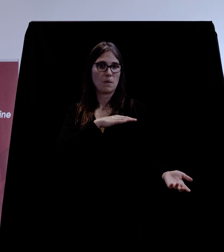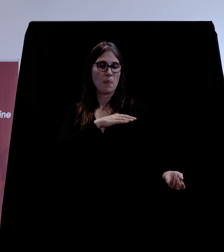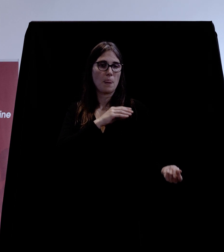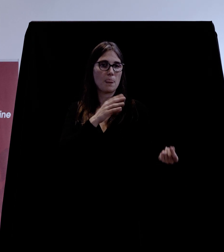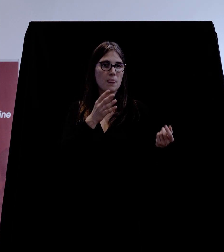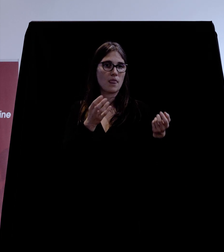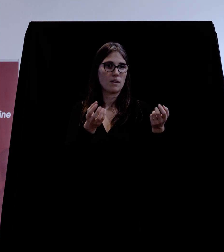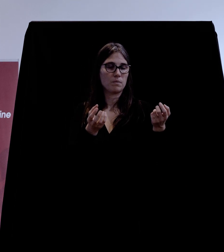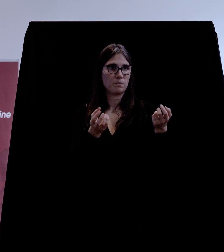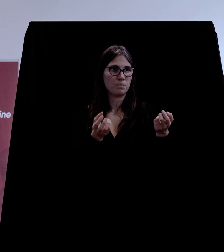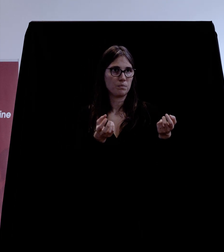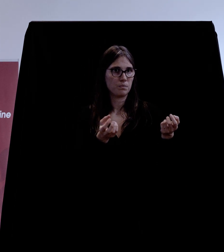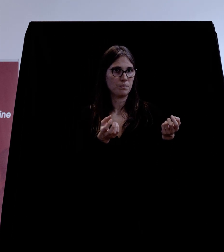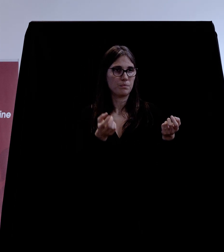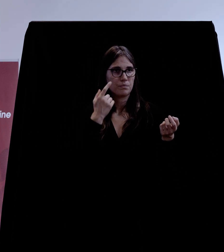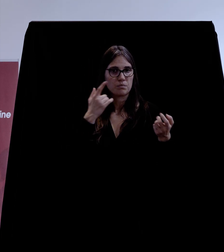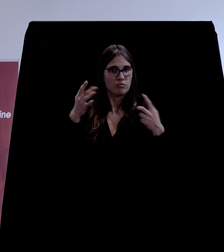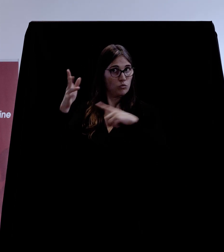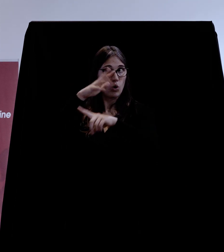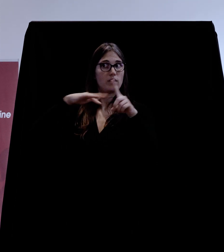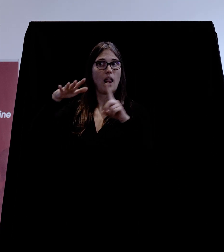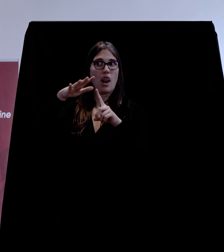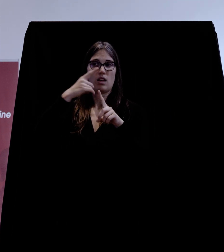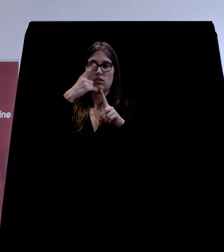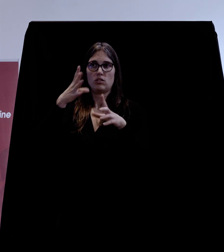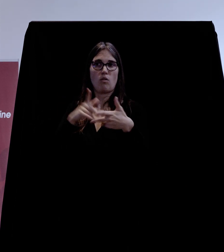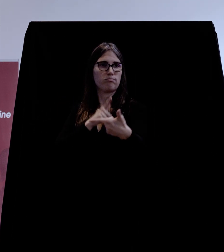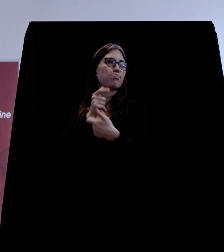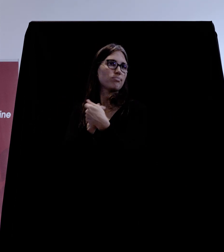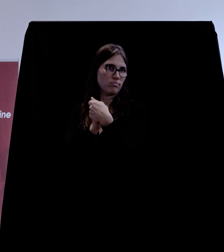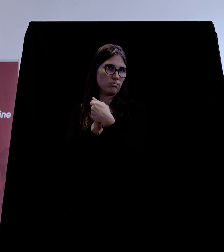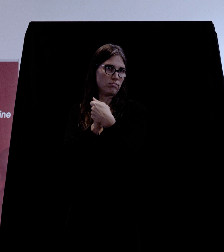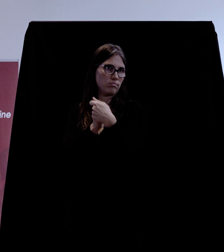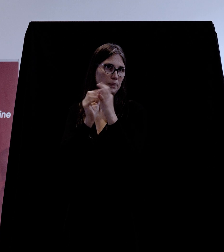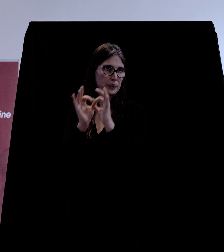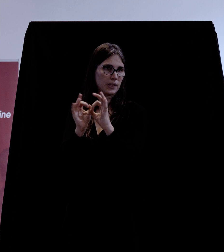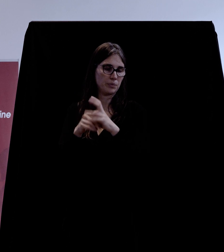together. But I like to think of their behavior as something they've chosen.